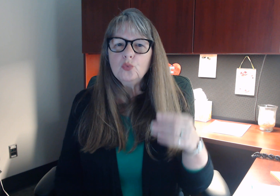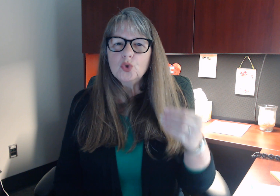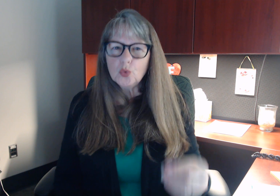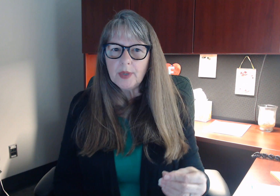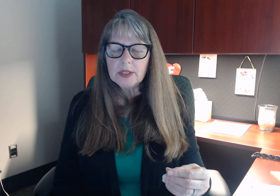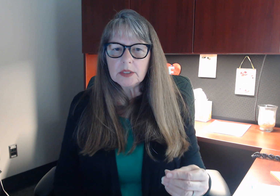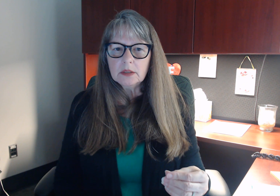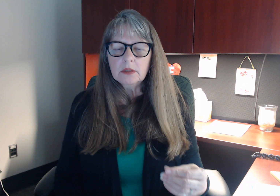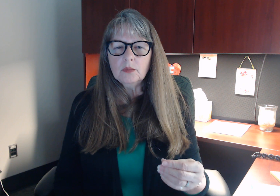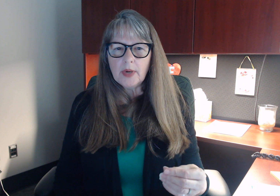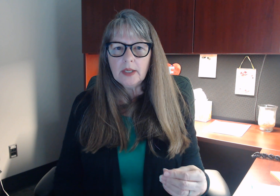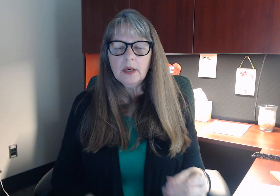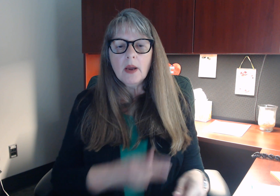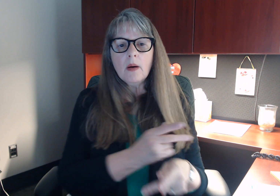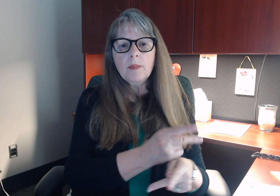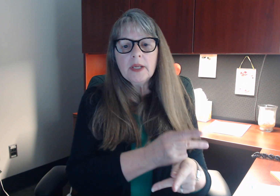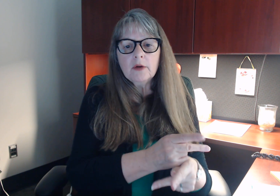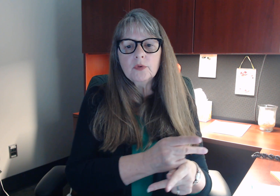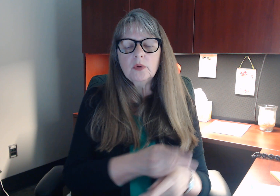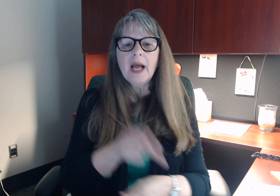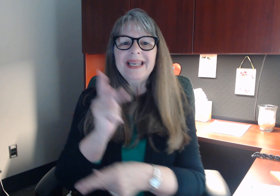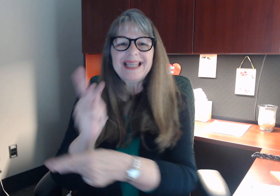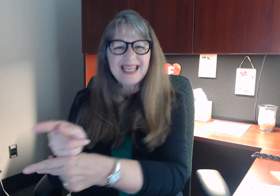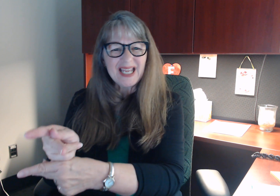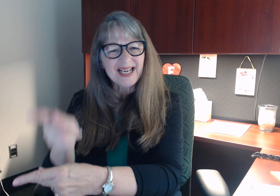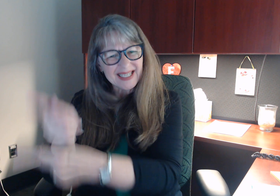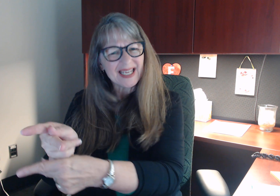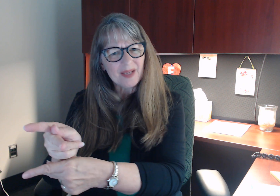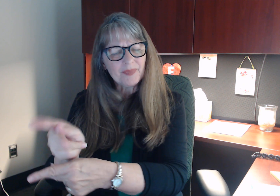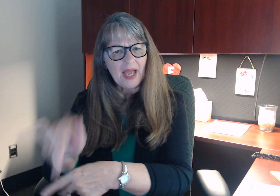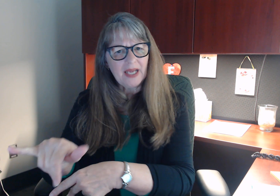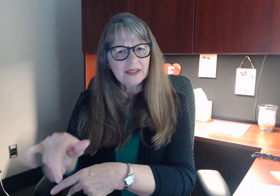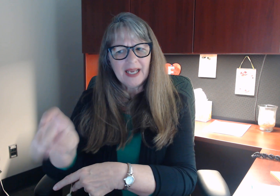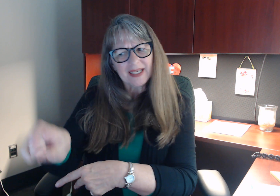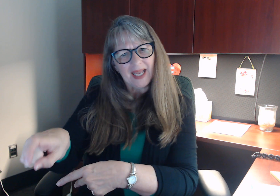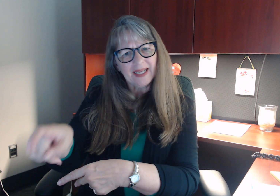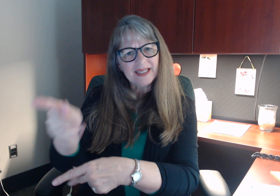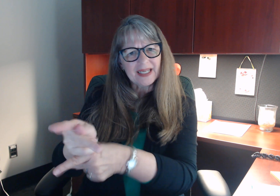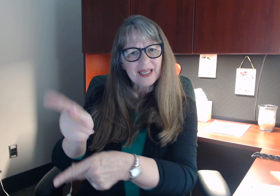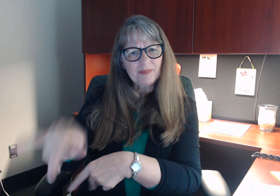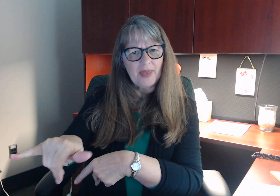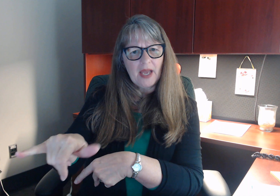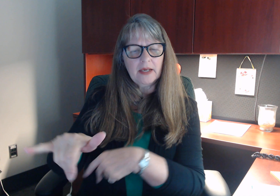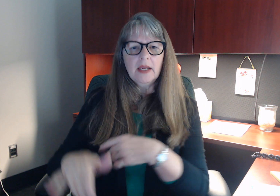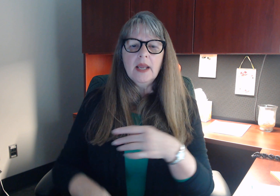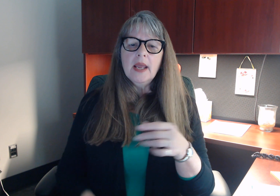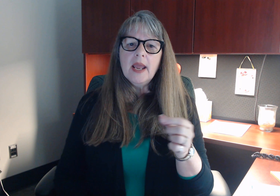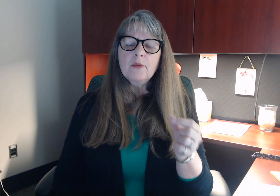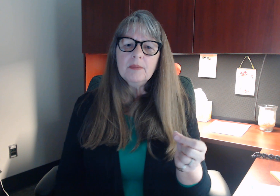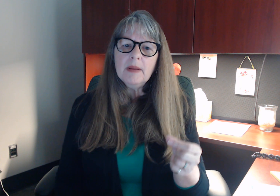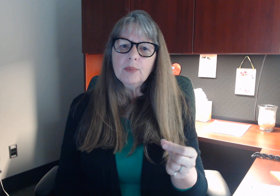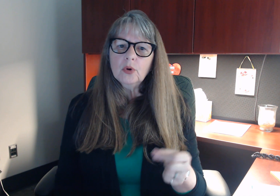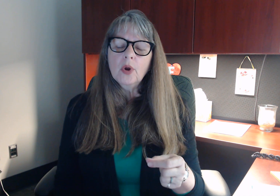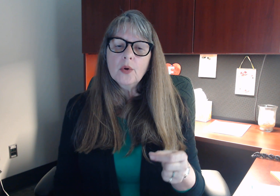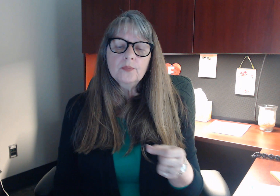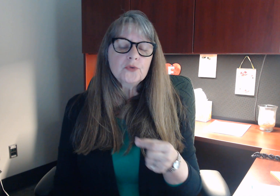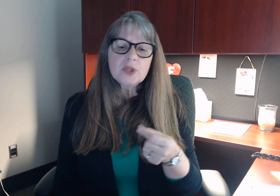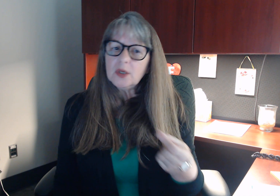do it, right? Oh, be careful. I need to keep that. I need to keep that. And remember, just like with